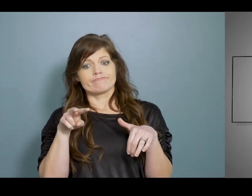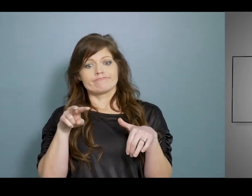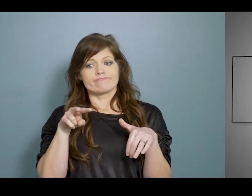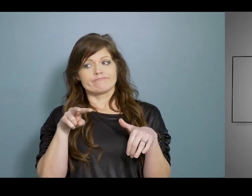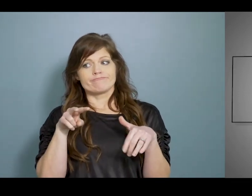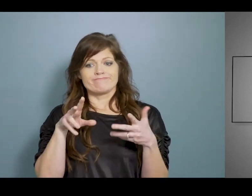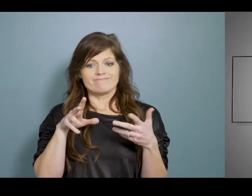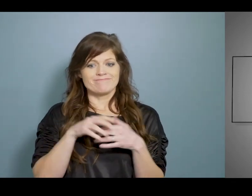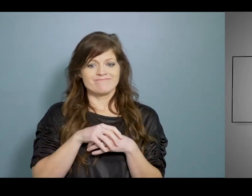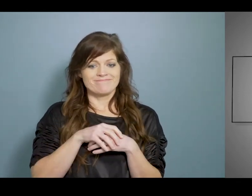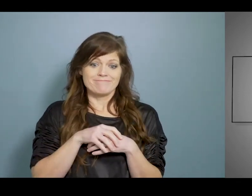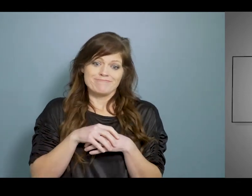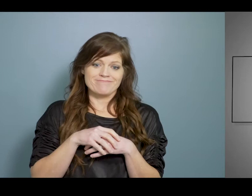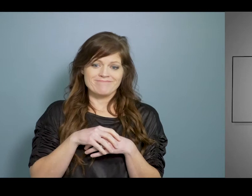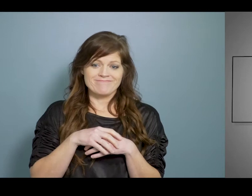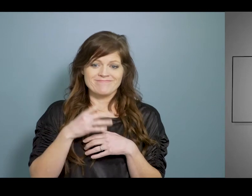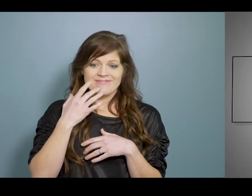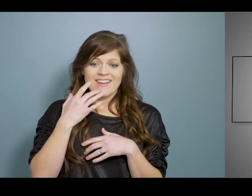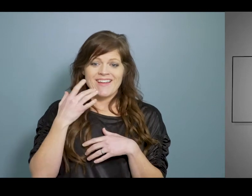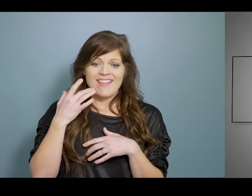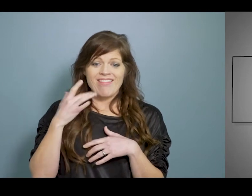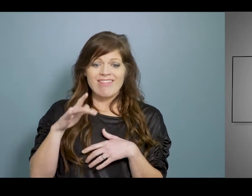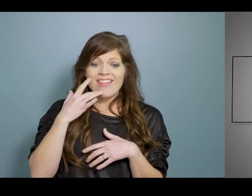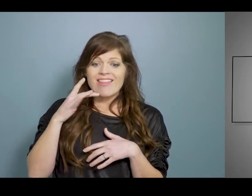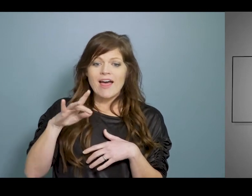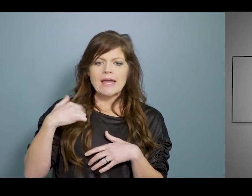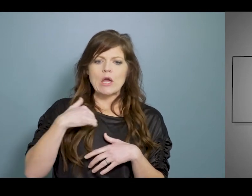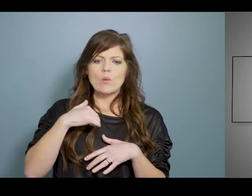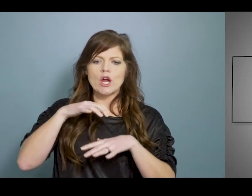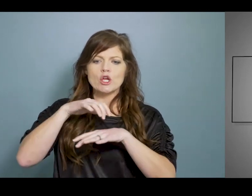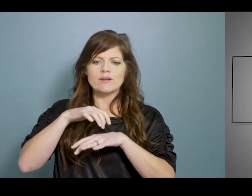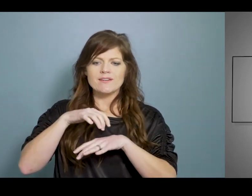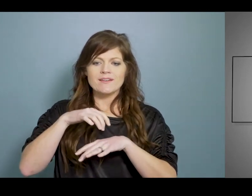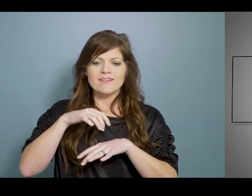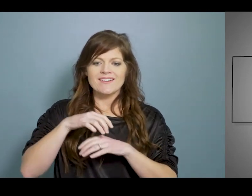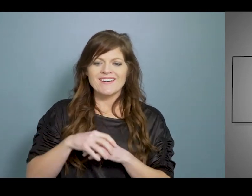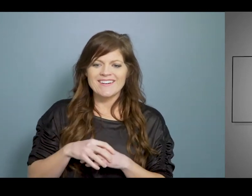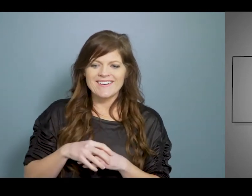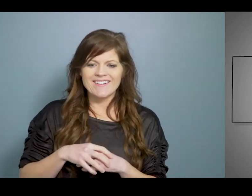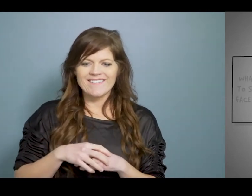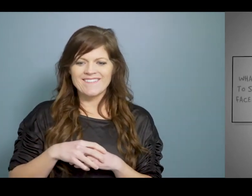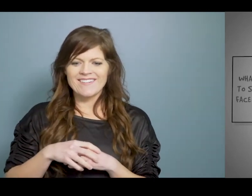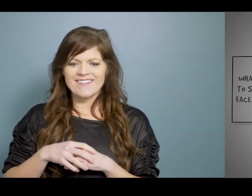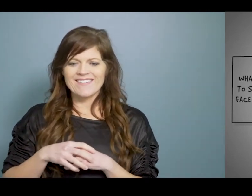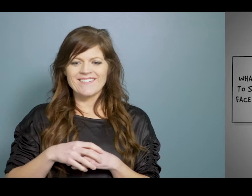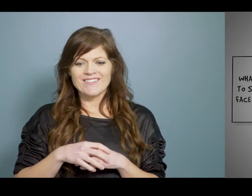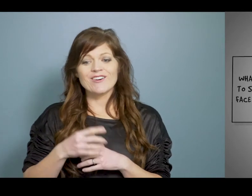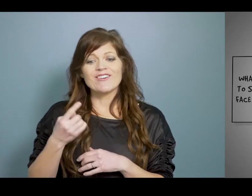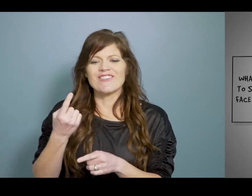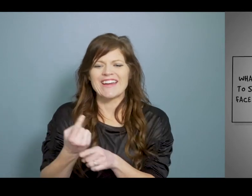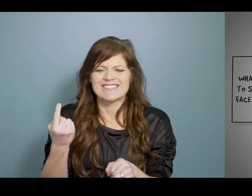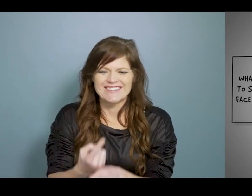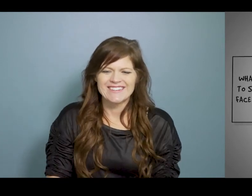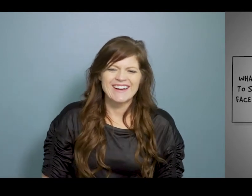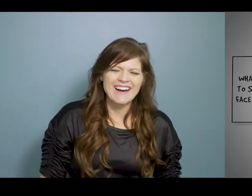V is for values. Committed action should be guided by your core values. What do you want to stand